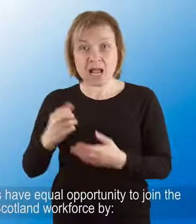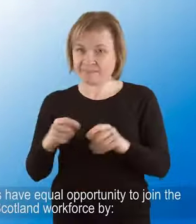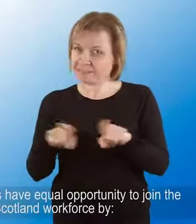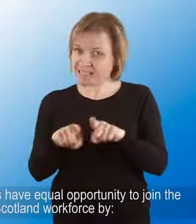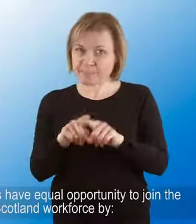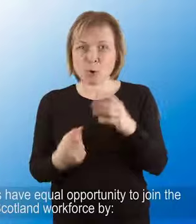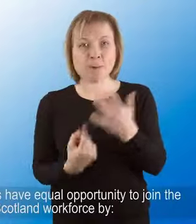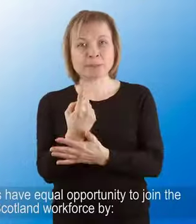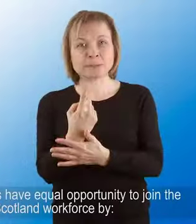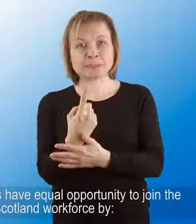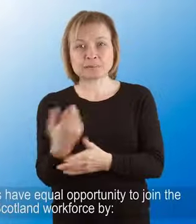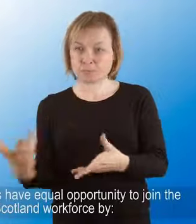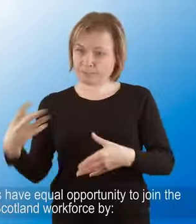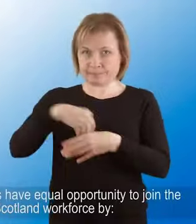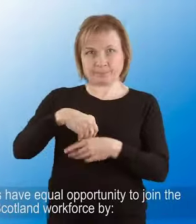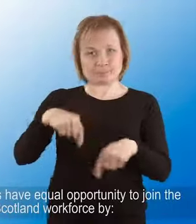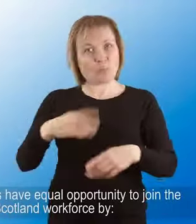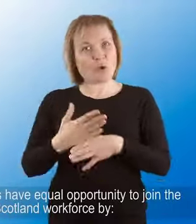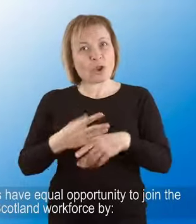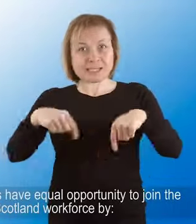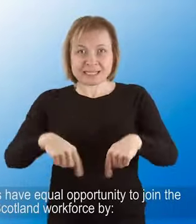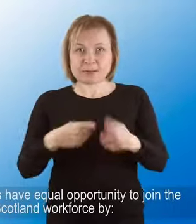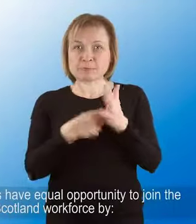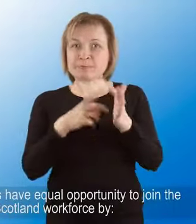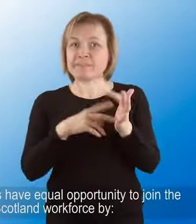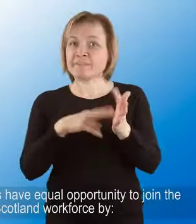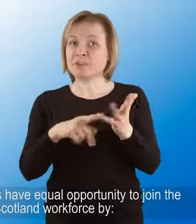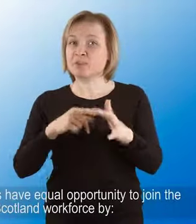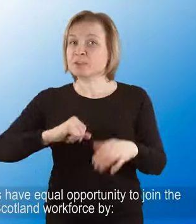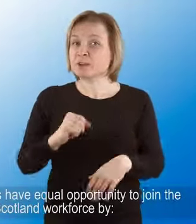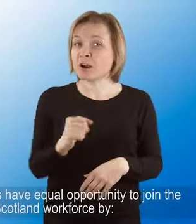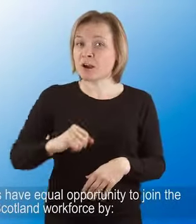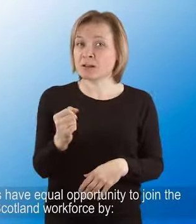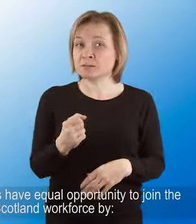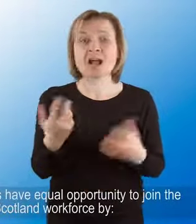equal opportunity to join the Revenue Scotland workforce by